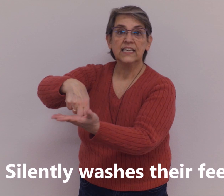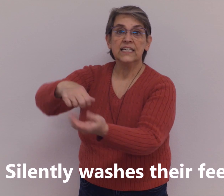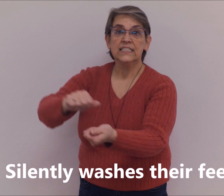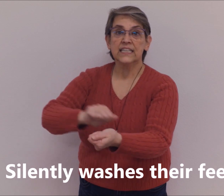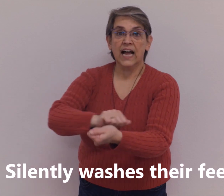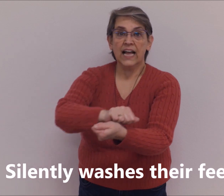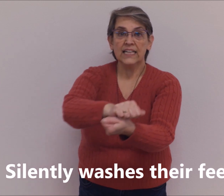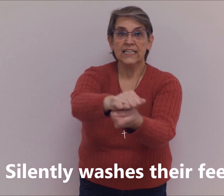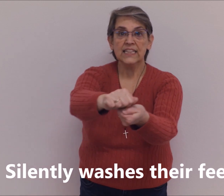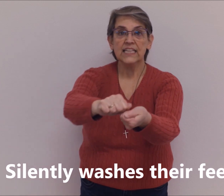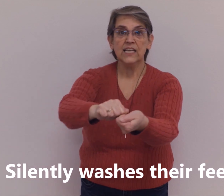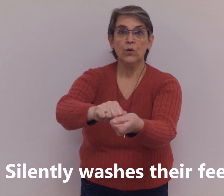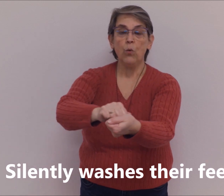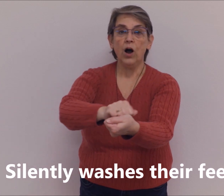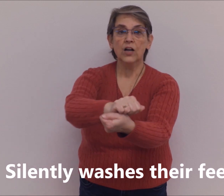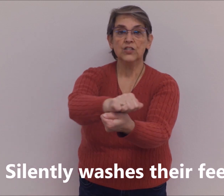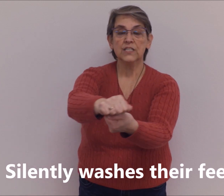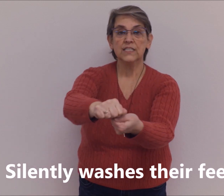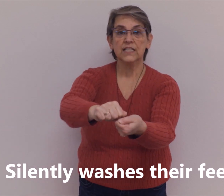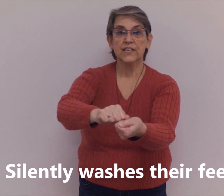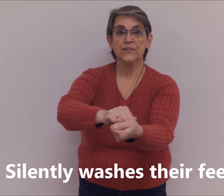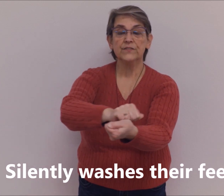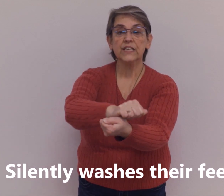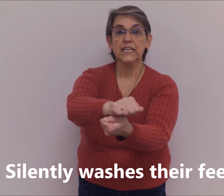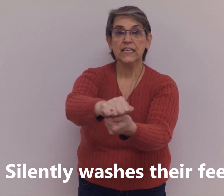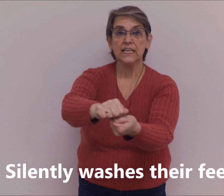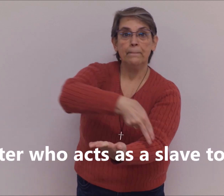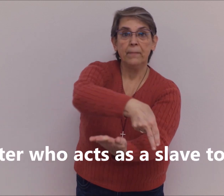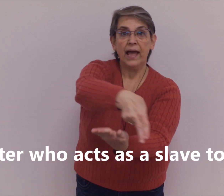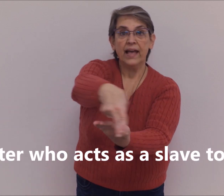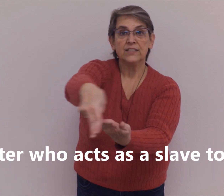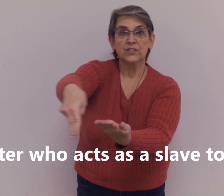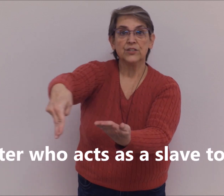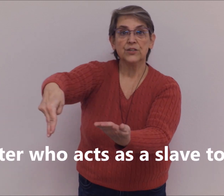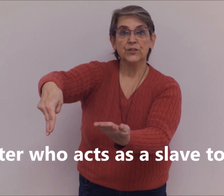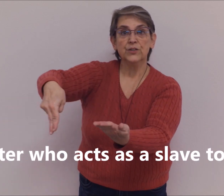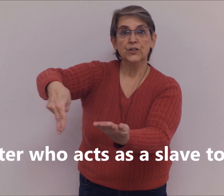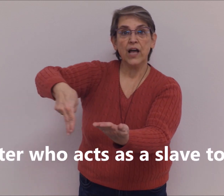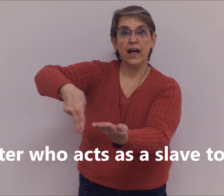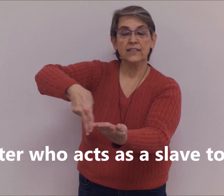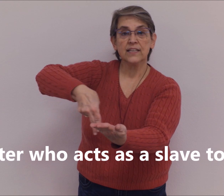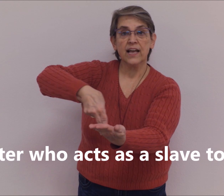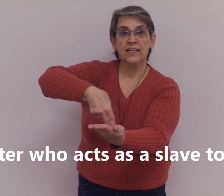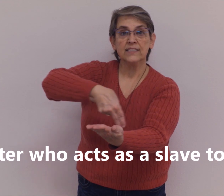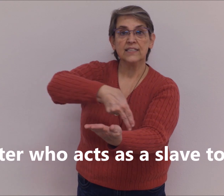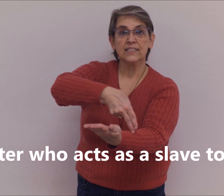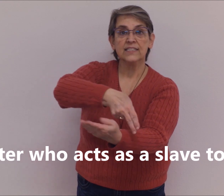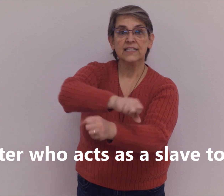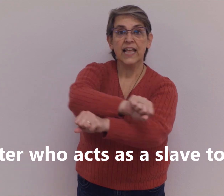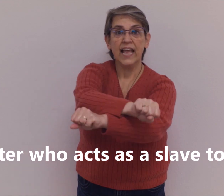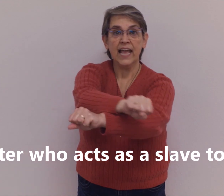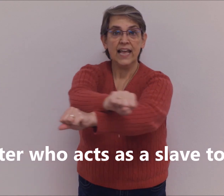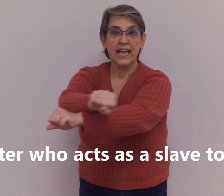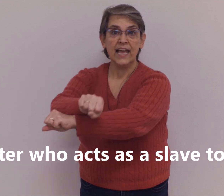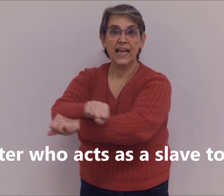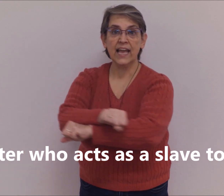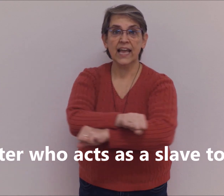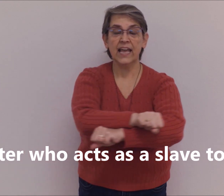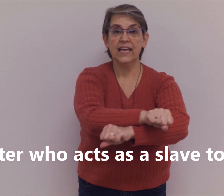friends, silently washes their feet. Master who acts as a